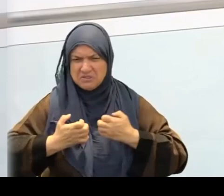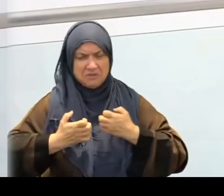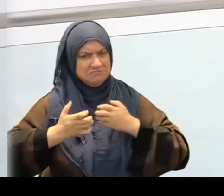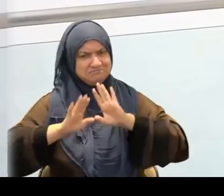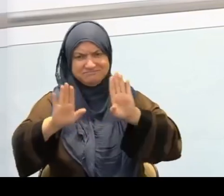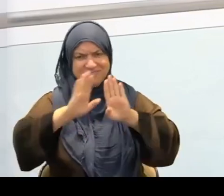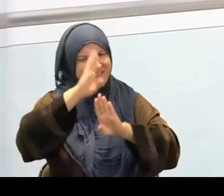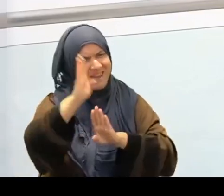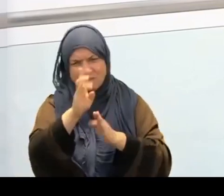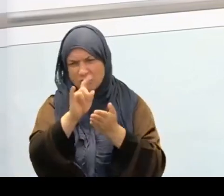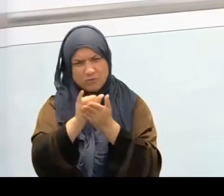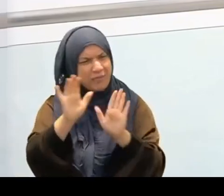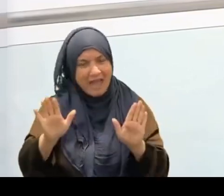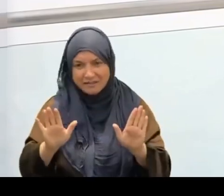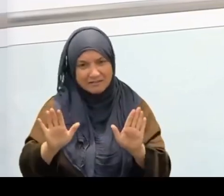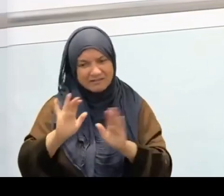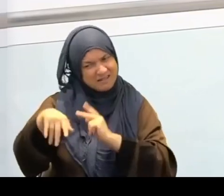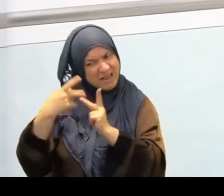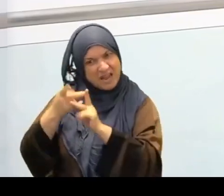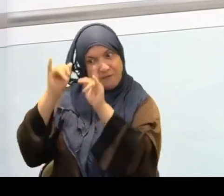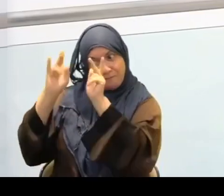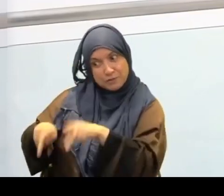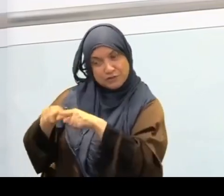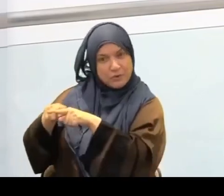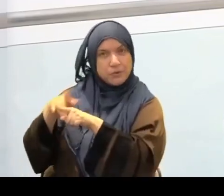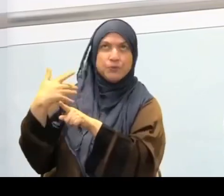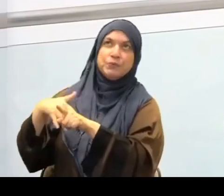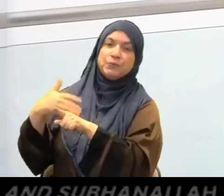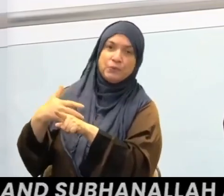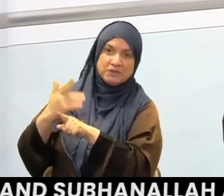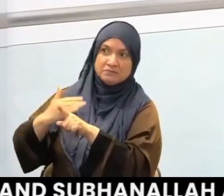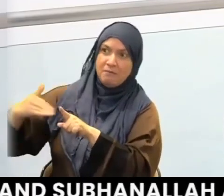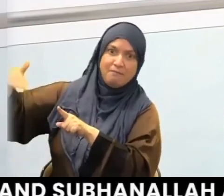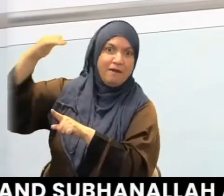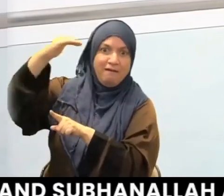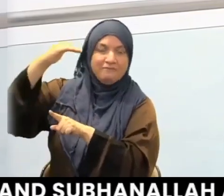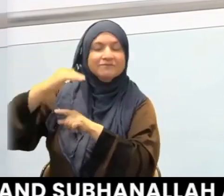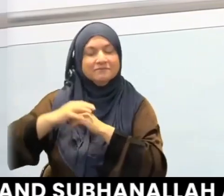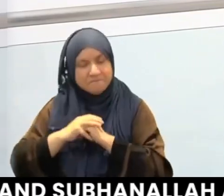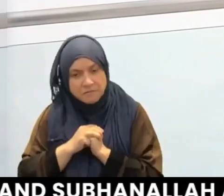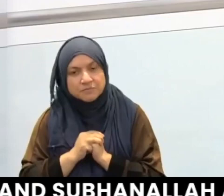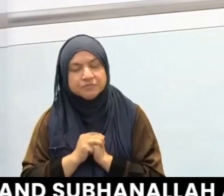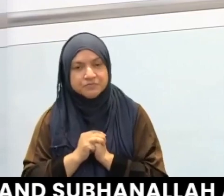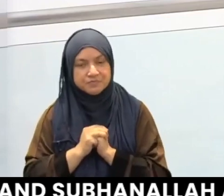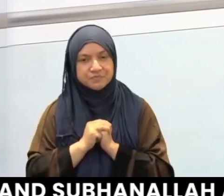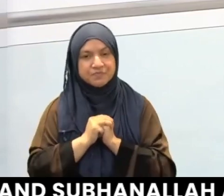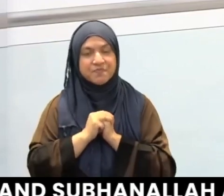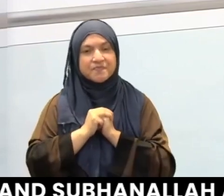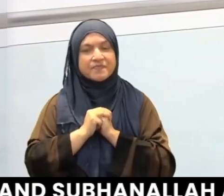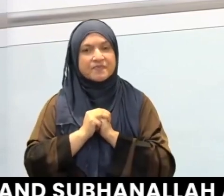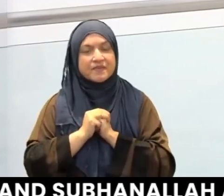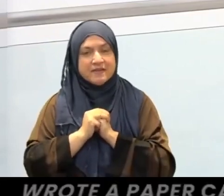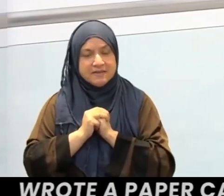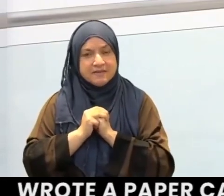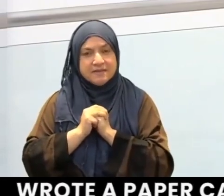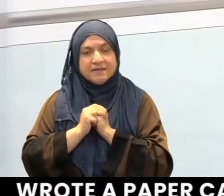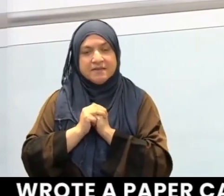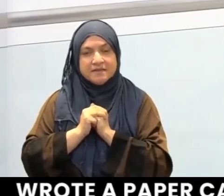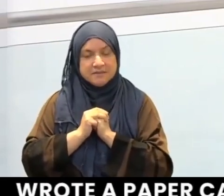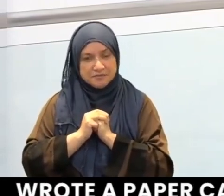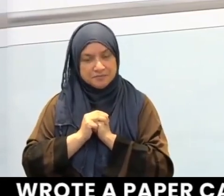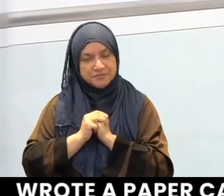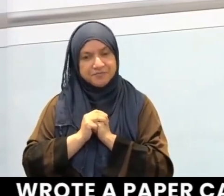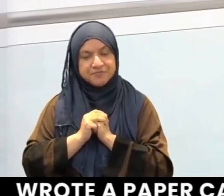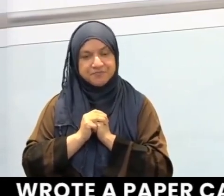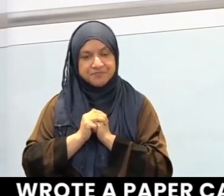ahadith. Al-haya khayrun kullu, all of haya is good. And subhanAllah, I'll actually reference, you know, Sheikh Muhammad al-Shanawi wrote a